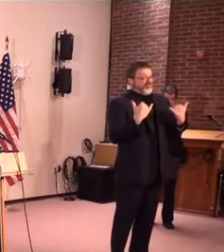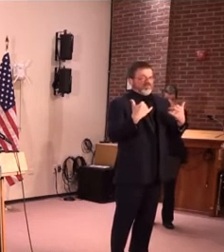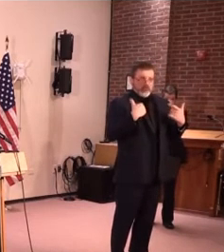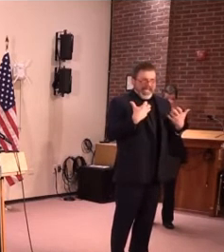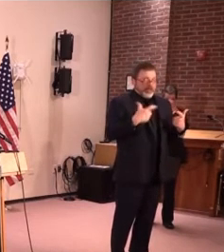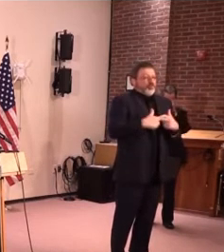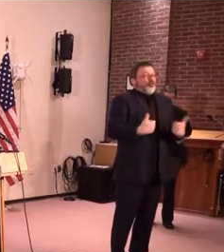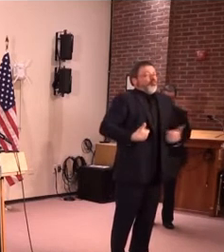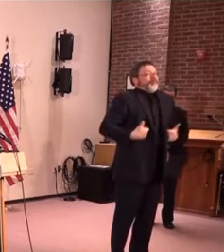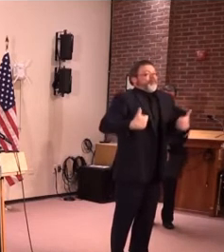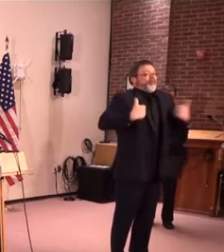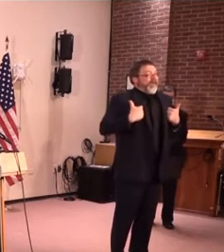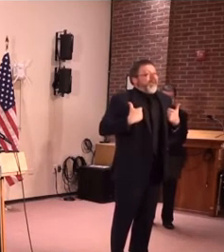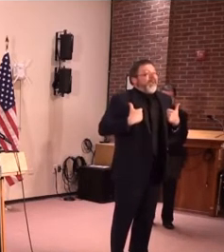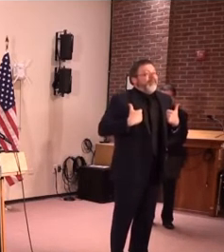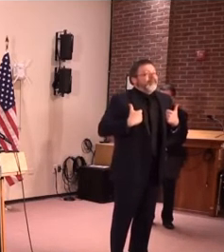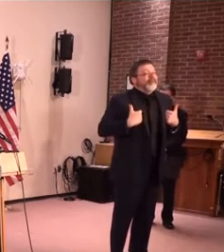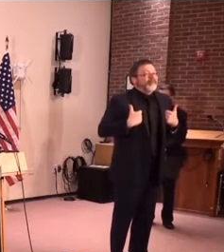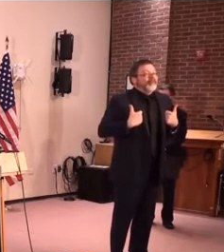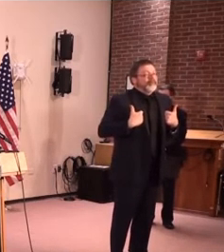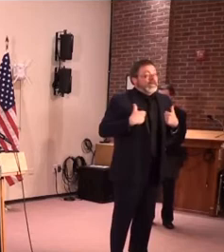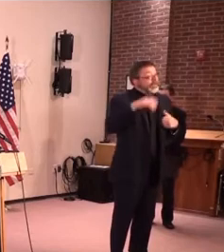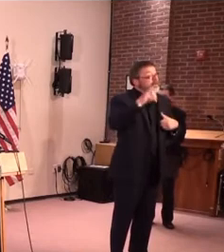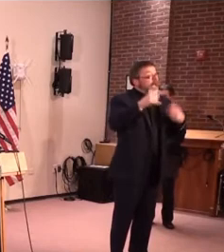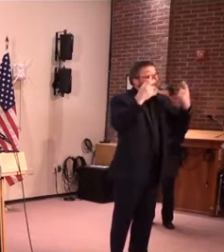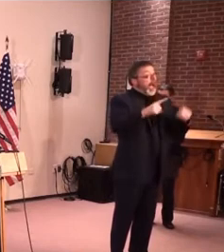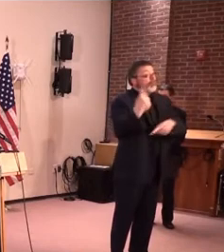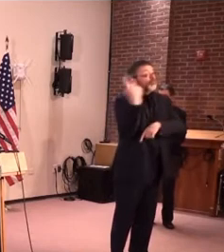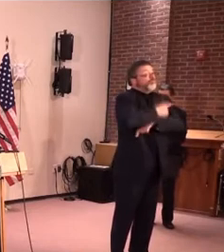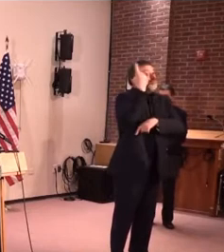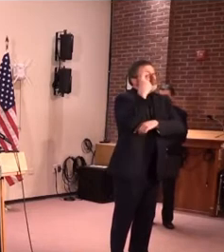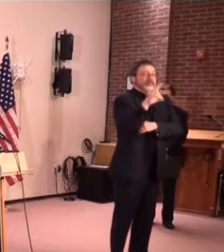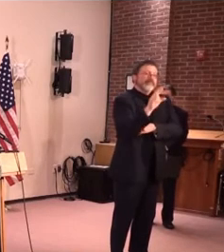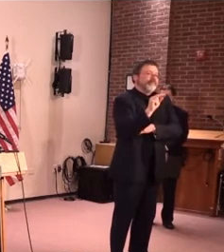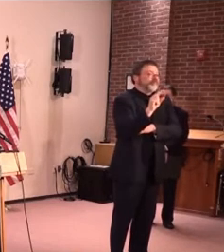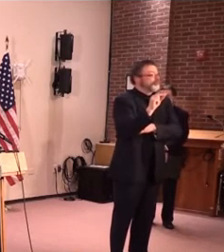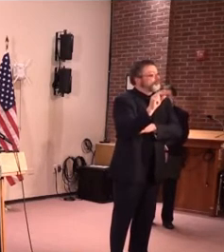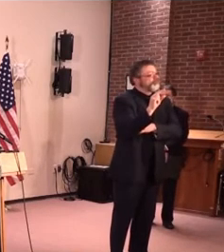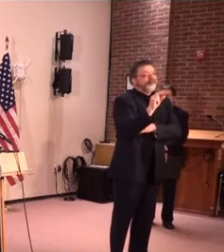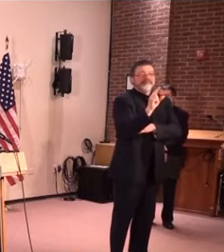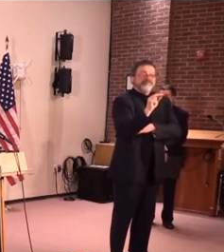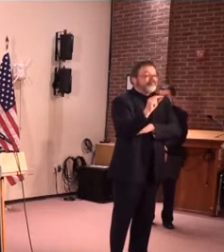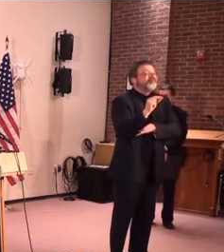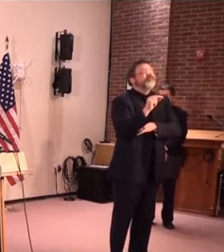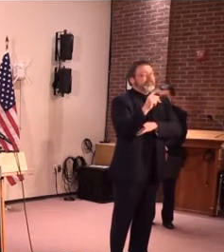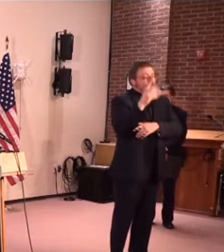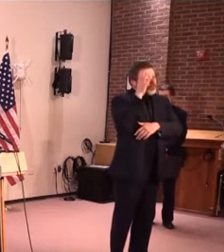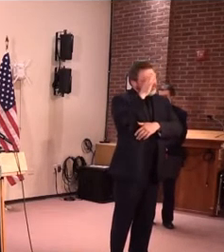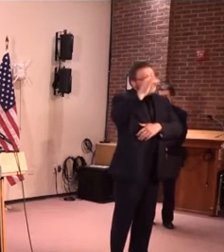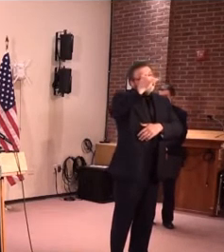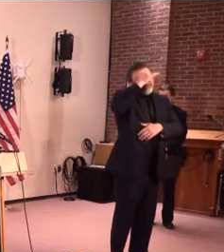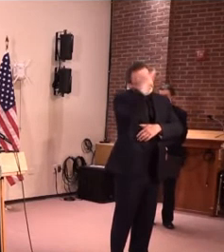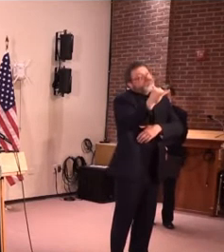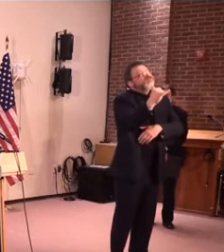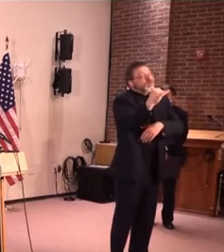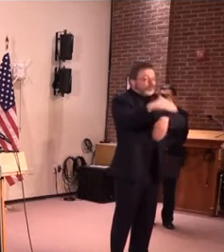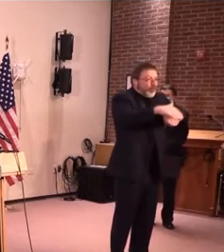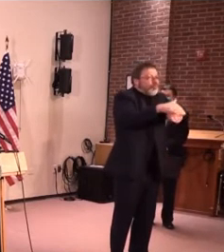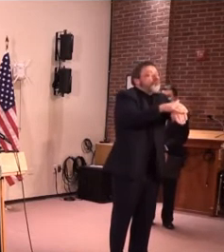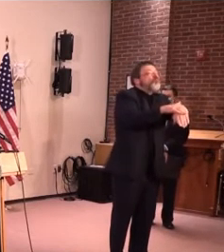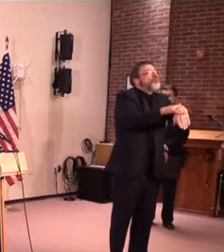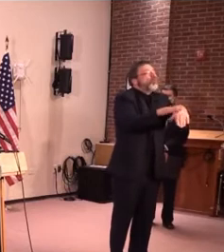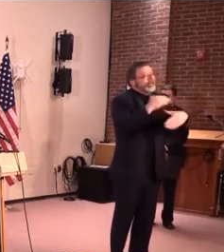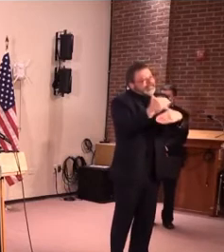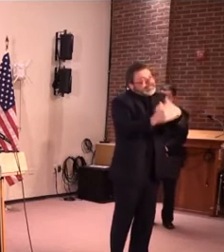today will not solve every problem we face, but it represents the beginning of our journey down the road to recovery